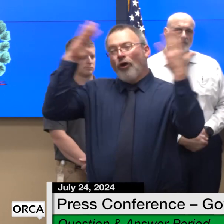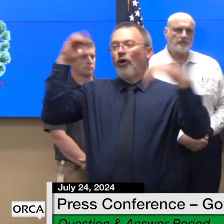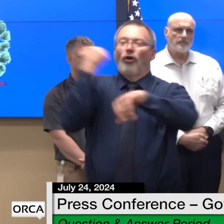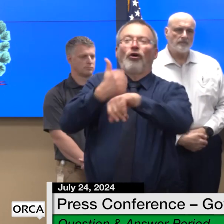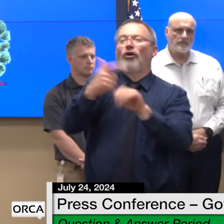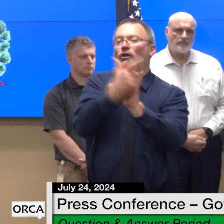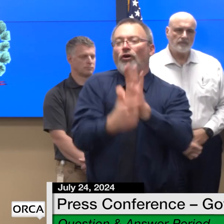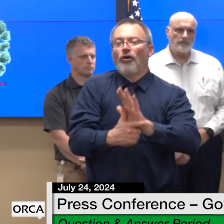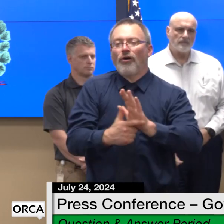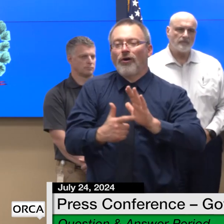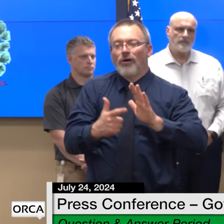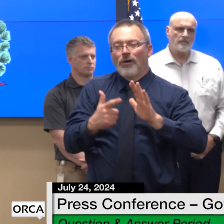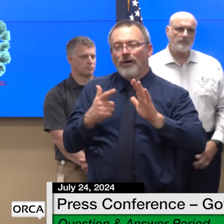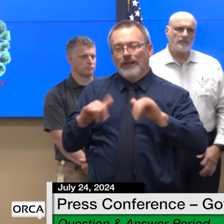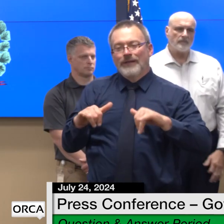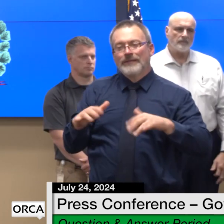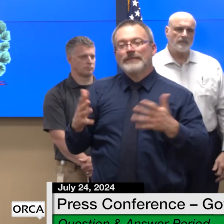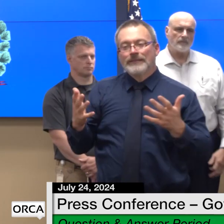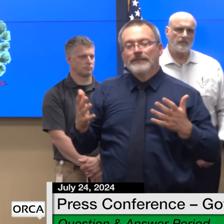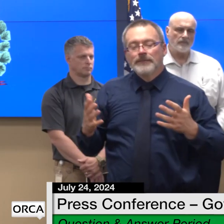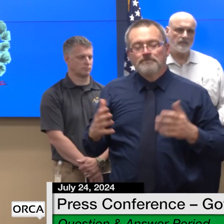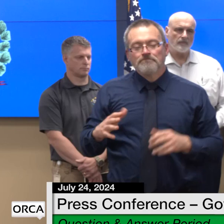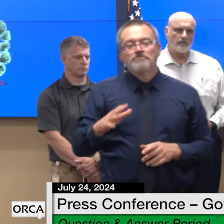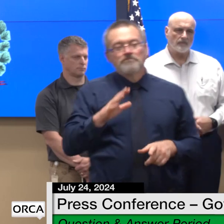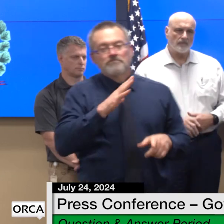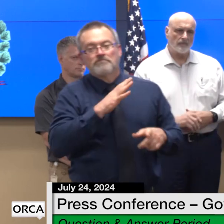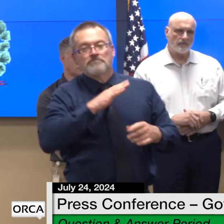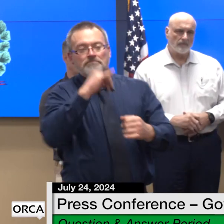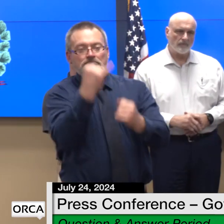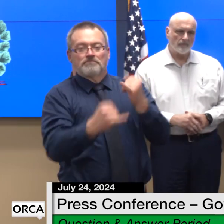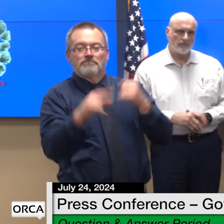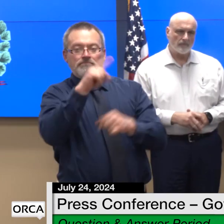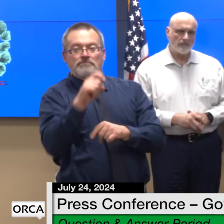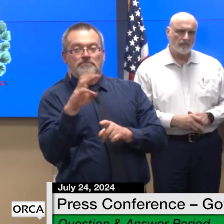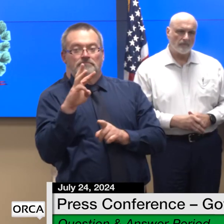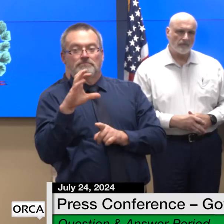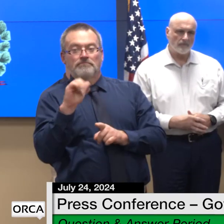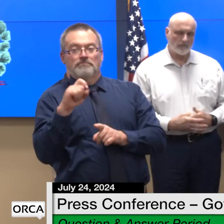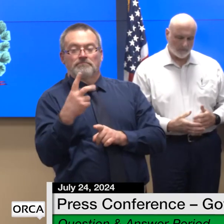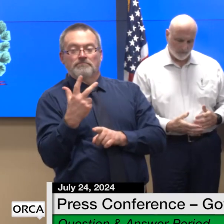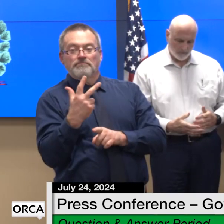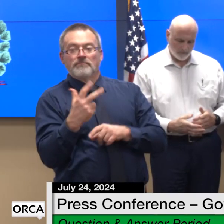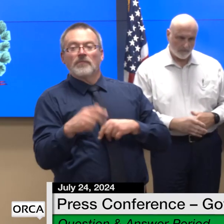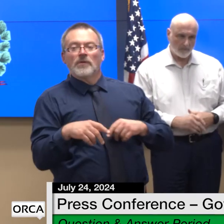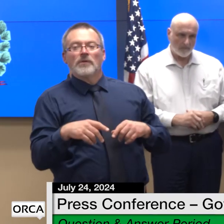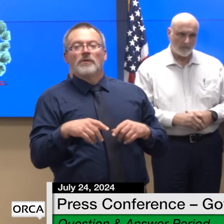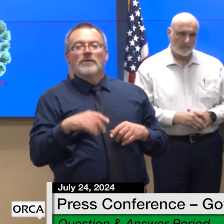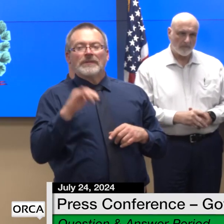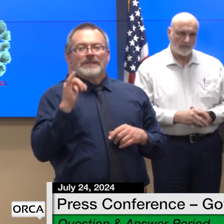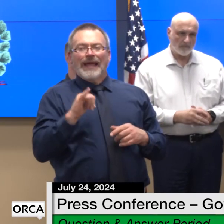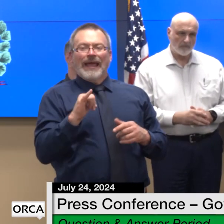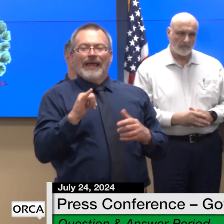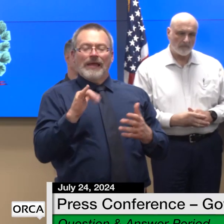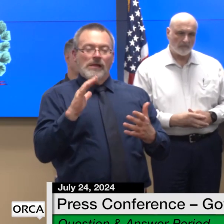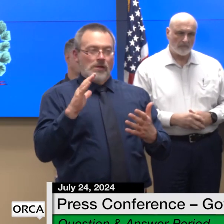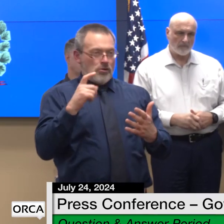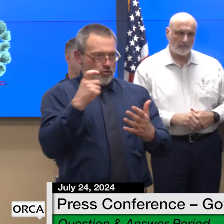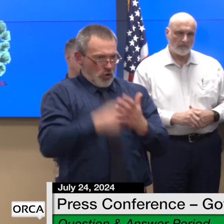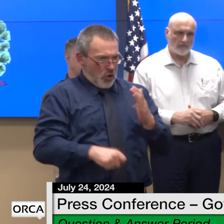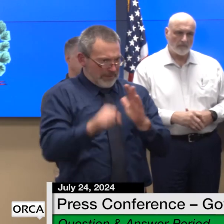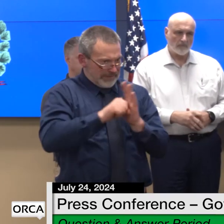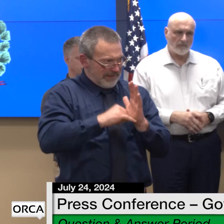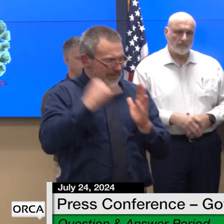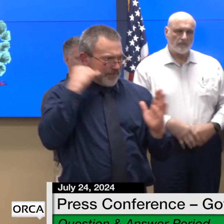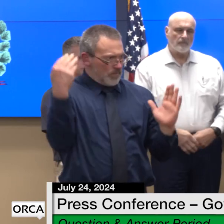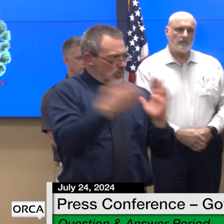Standard. Last question. Do you know how much like a lawsuit, like this specific, how much this costs the state? It's hard to say. There's